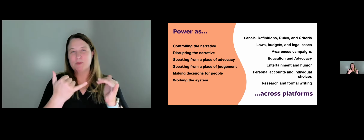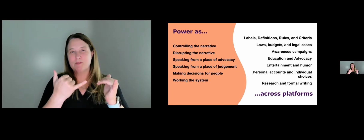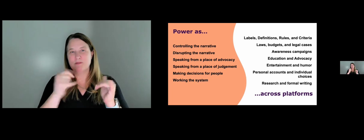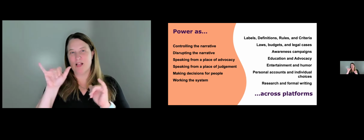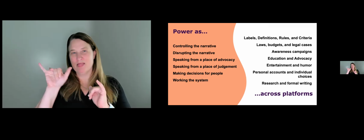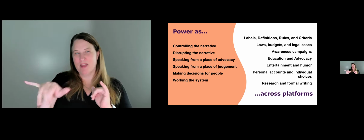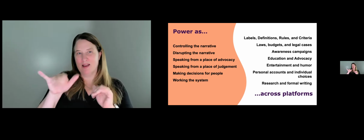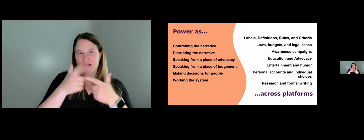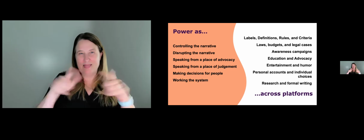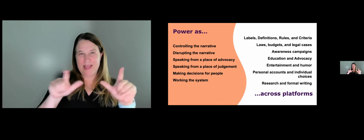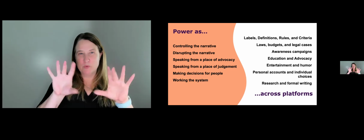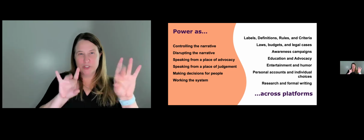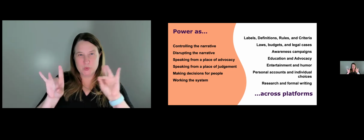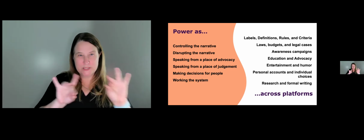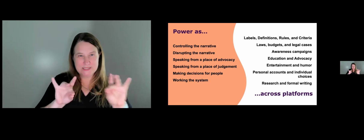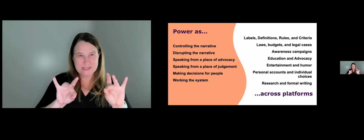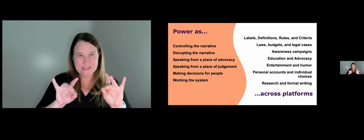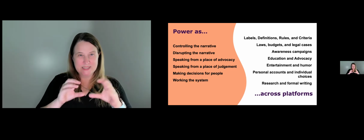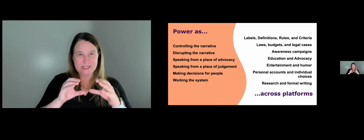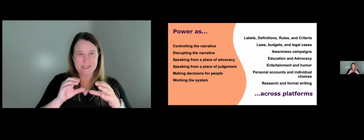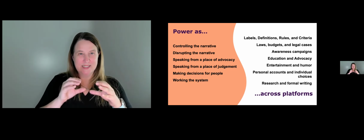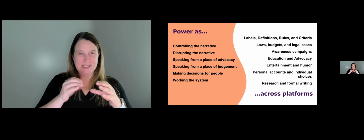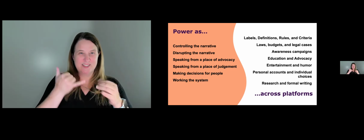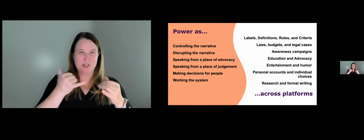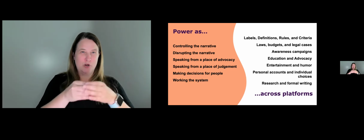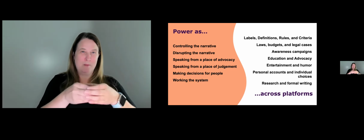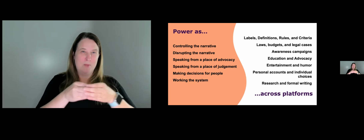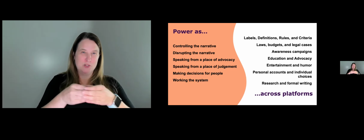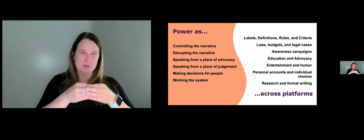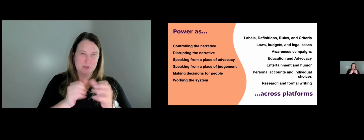So we'll see a lot of that sort of